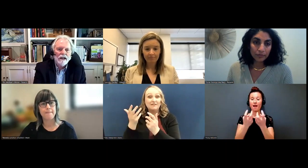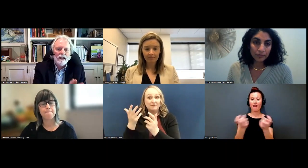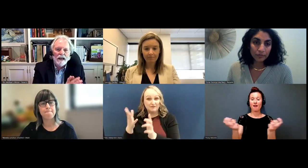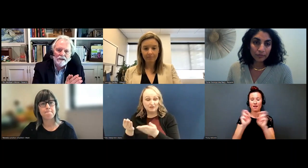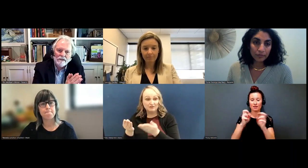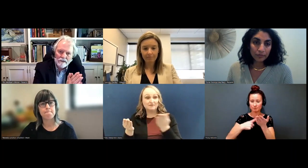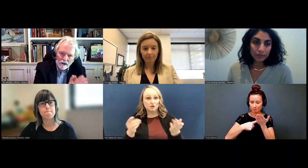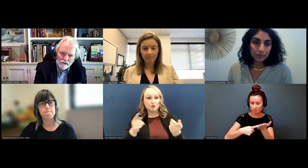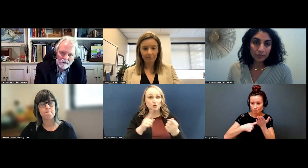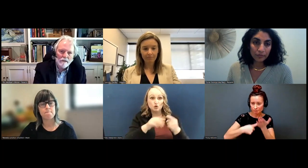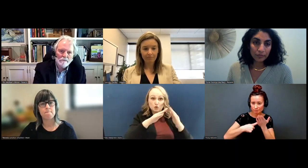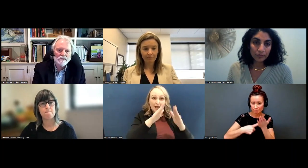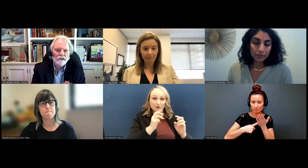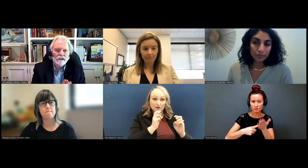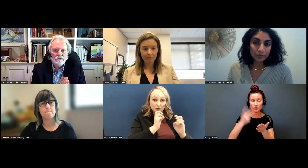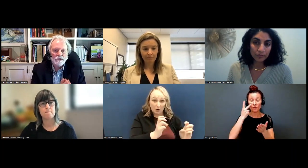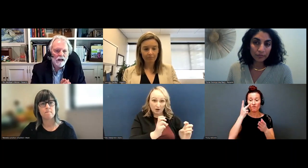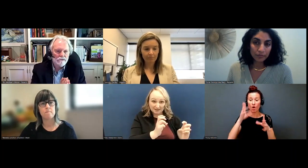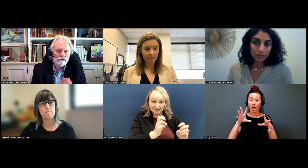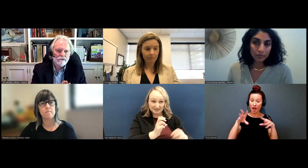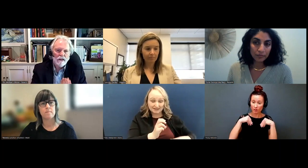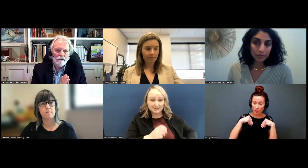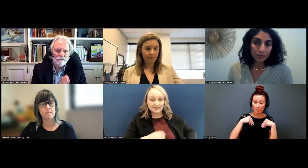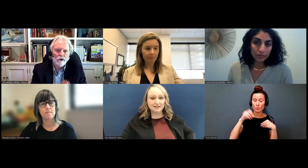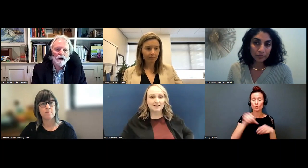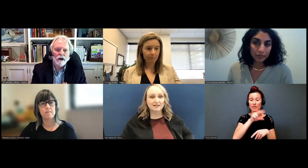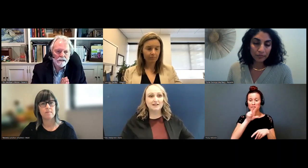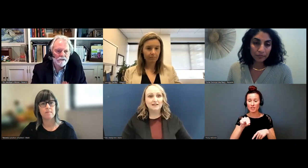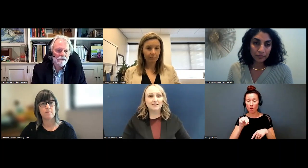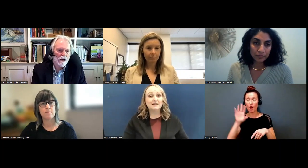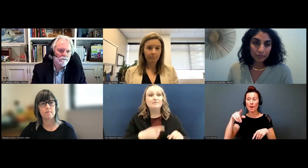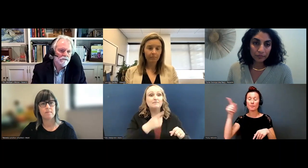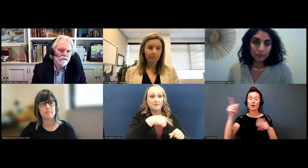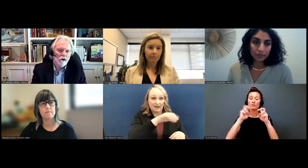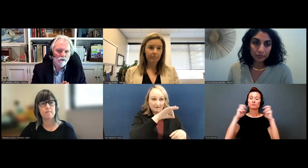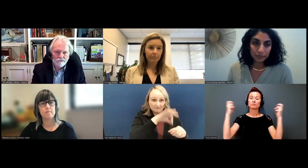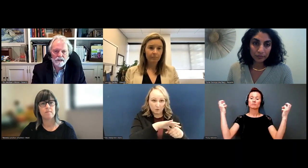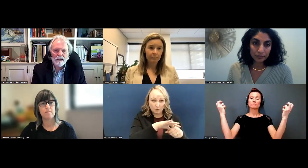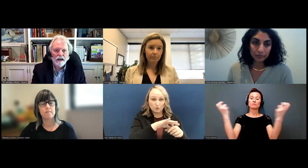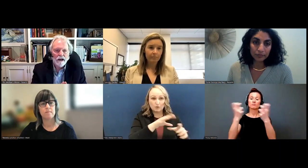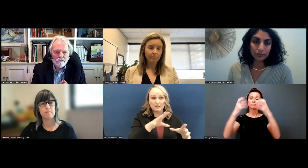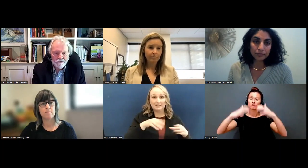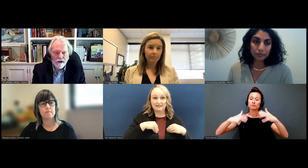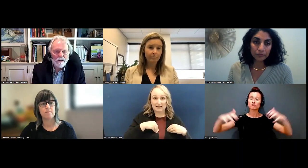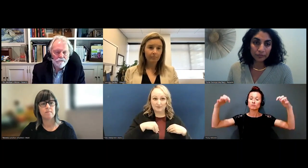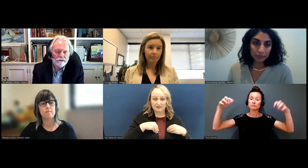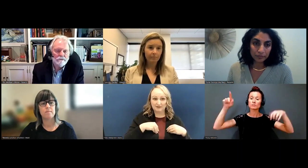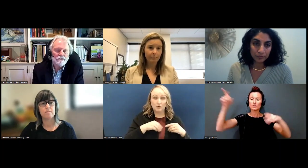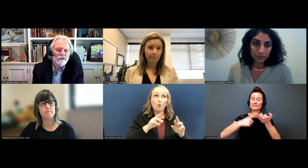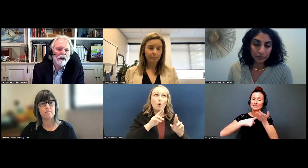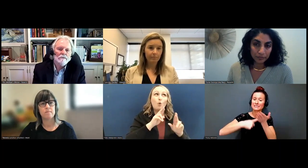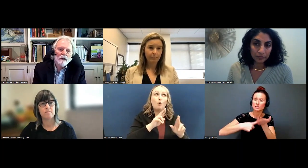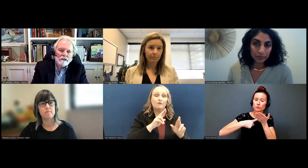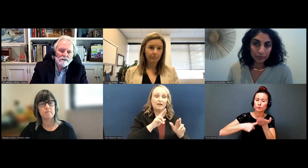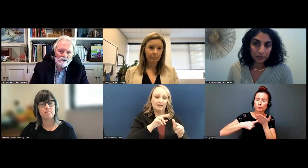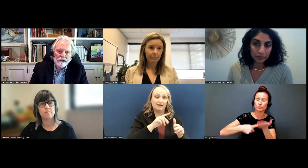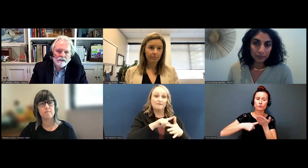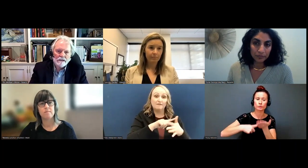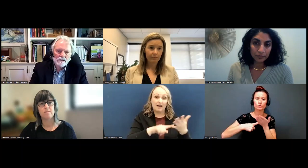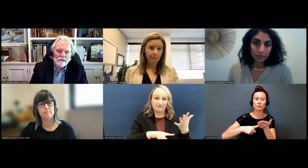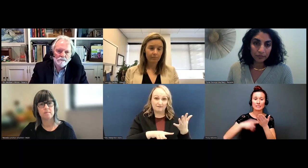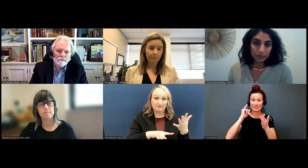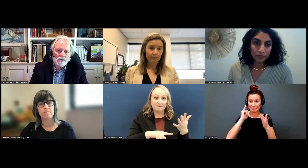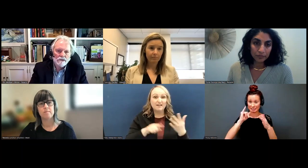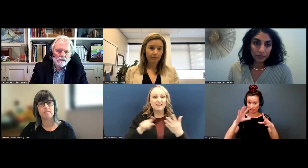Commons, and the House of Commons will have to vote on and accept, hopefully, 5. There's 5 amendments the